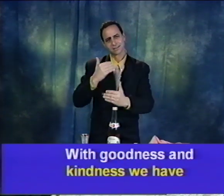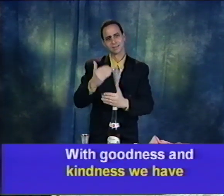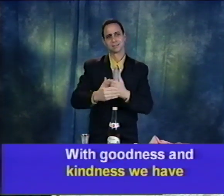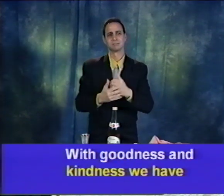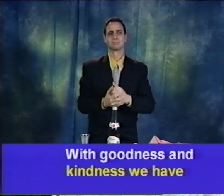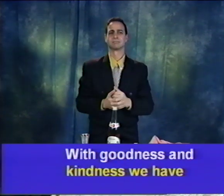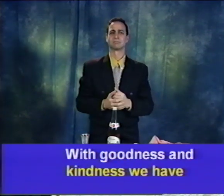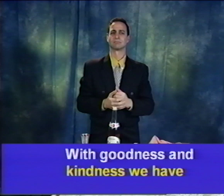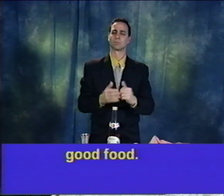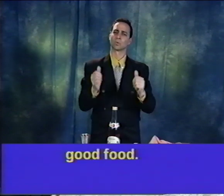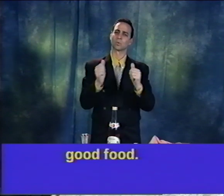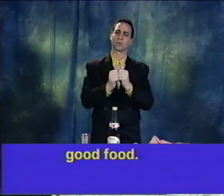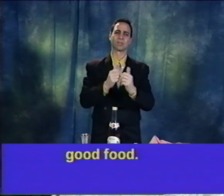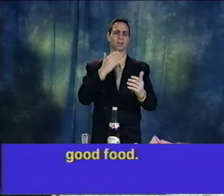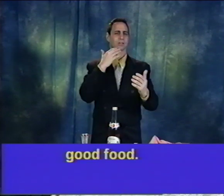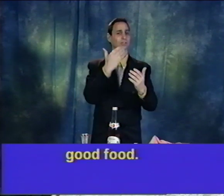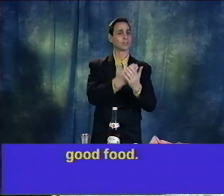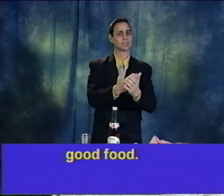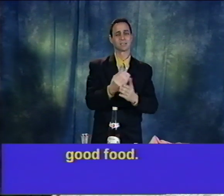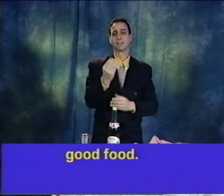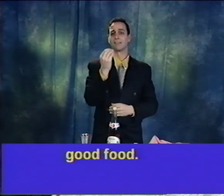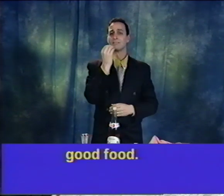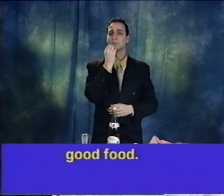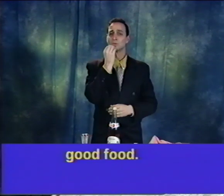kindness, we have good food.